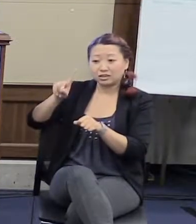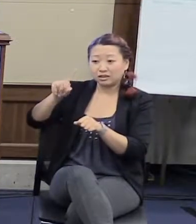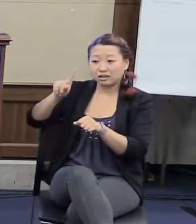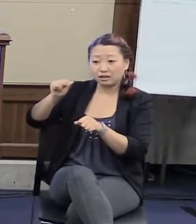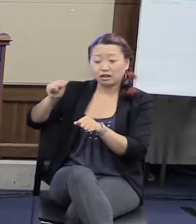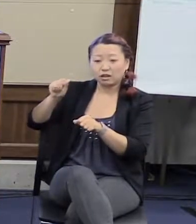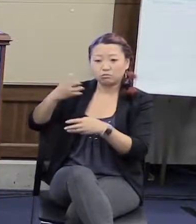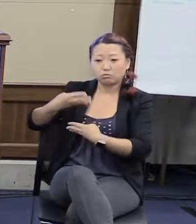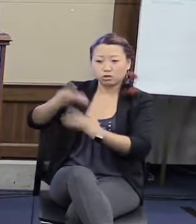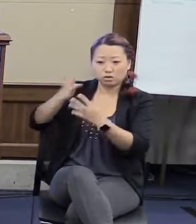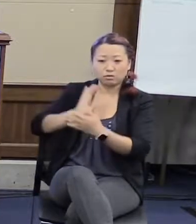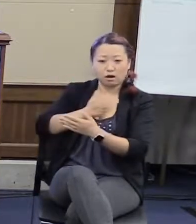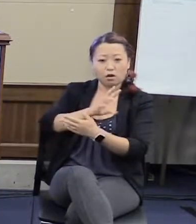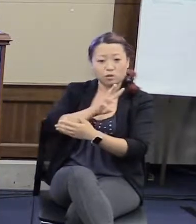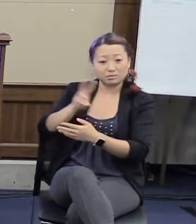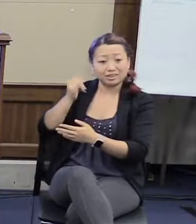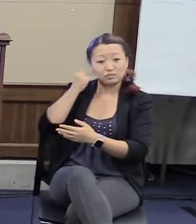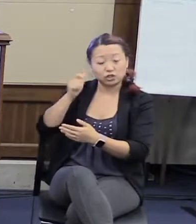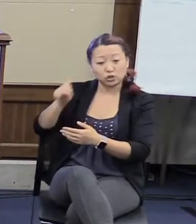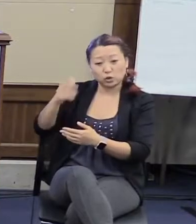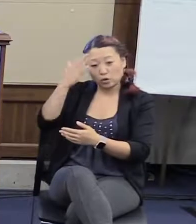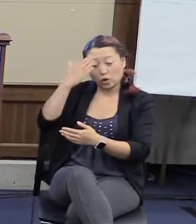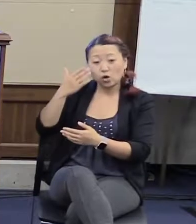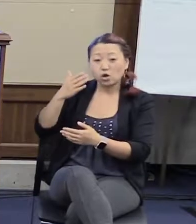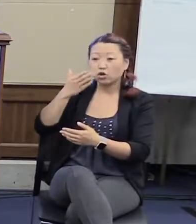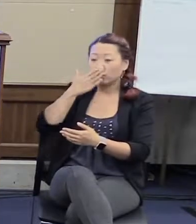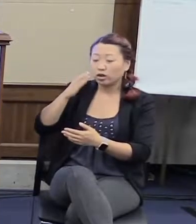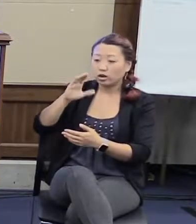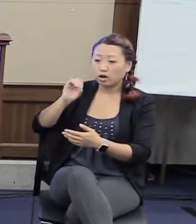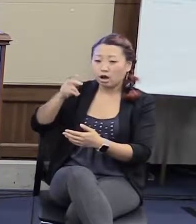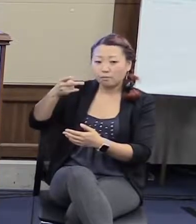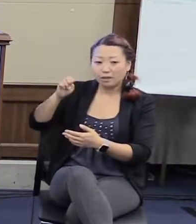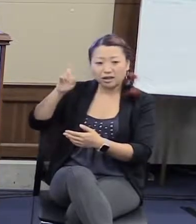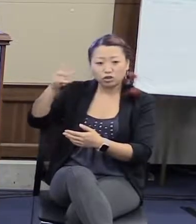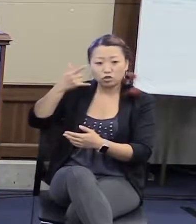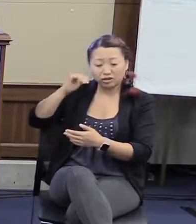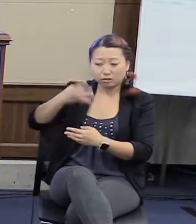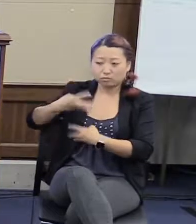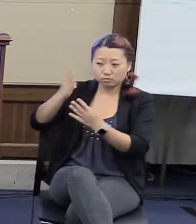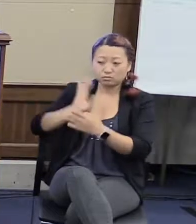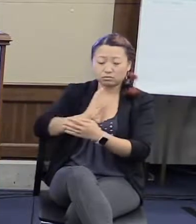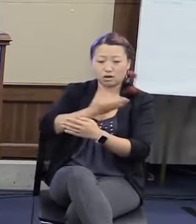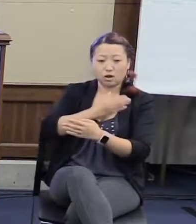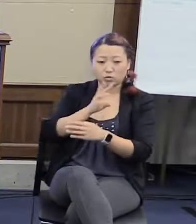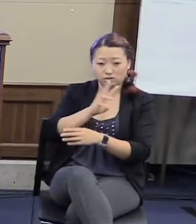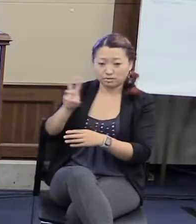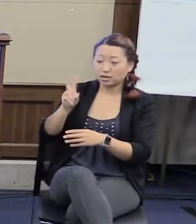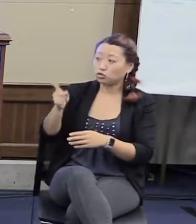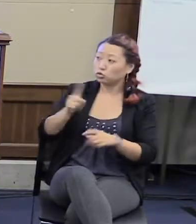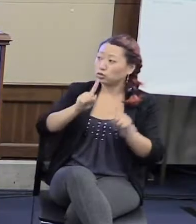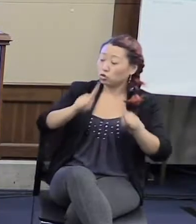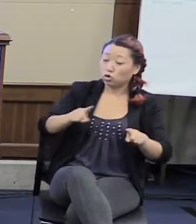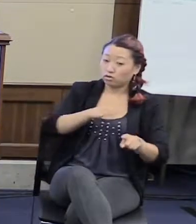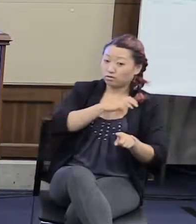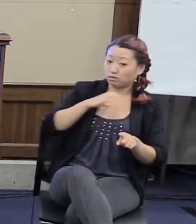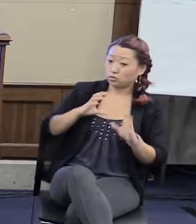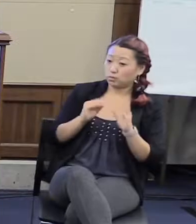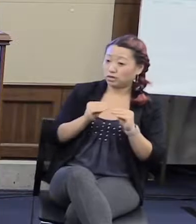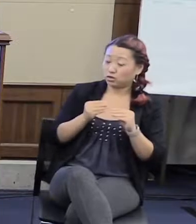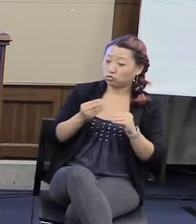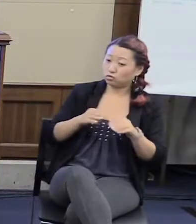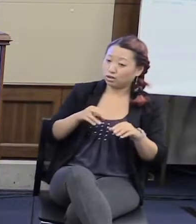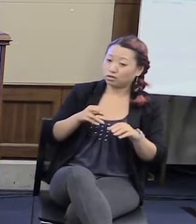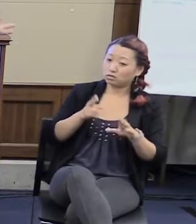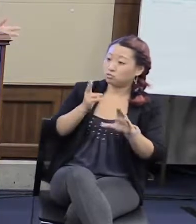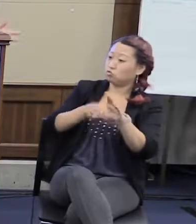like, go to our website. So those are a couple of things. You can go to one of these council meetings. They're public. You can go and you can sit, and at some